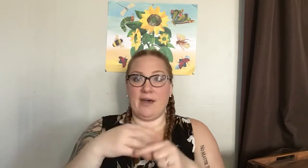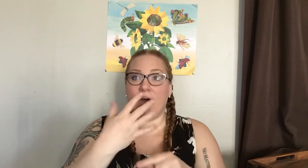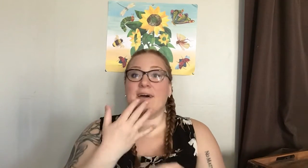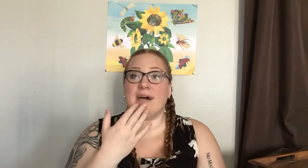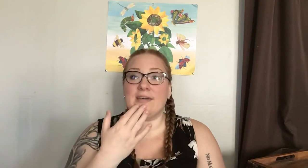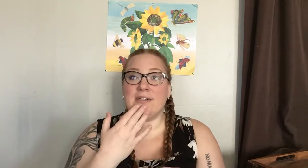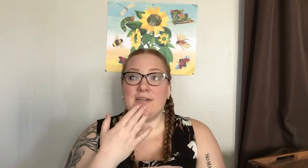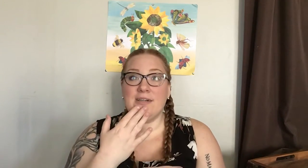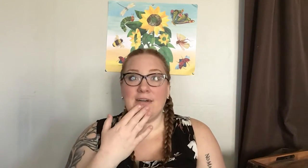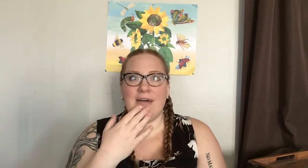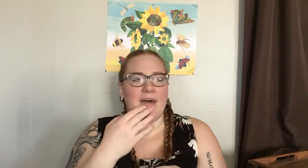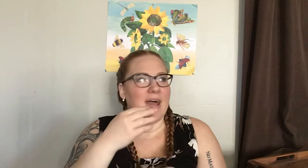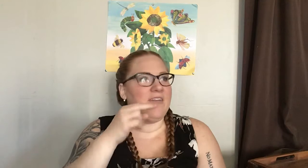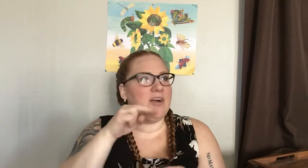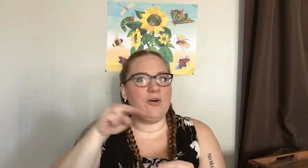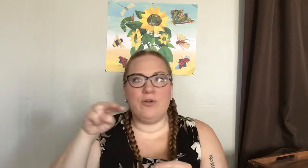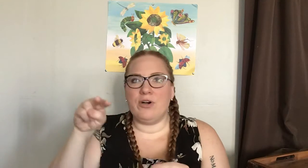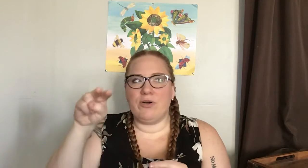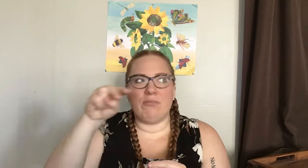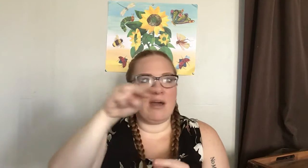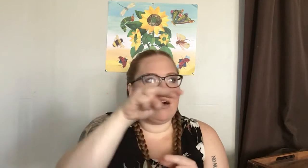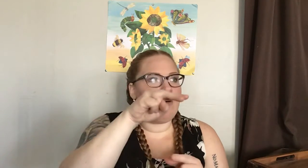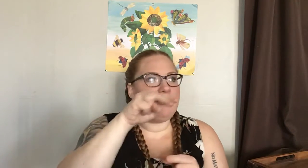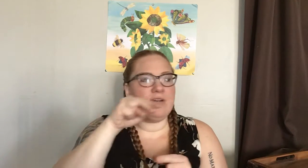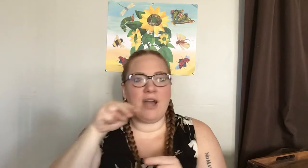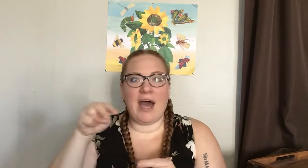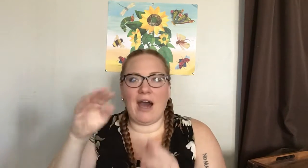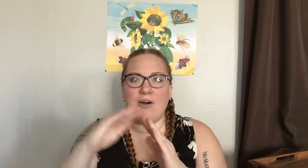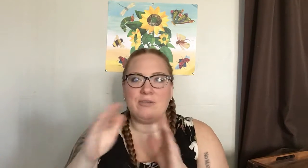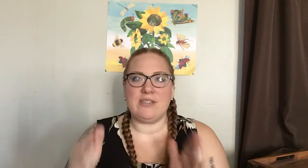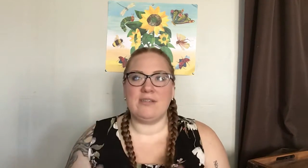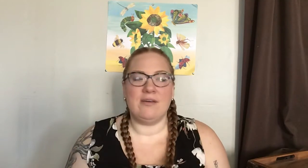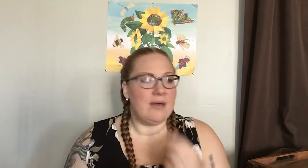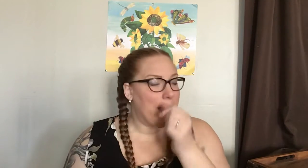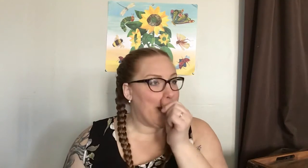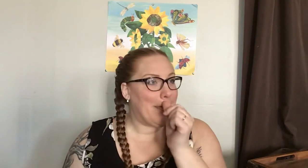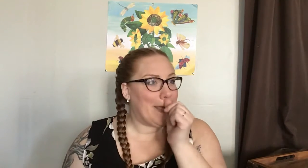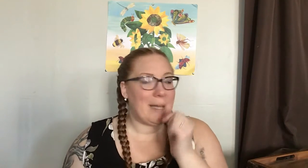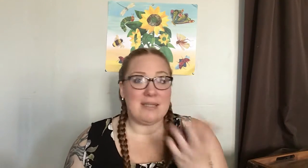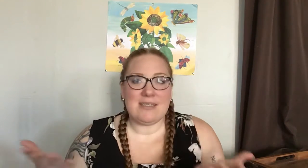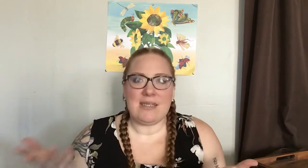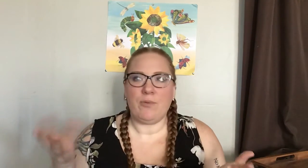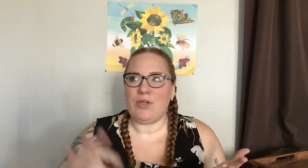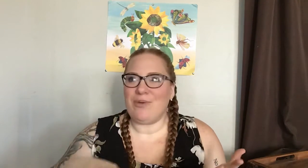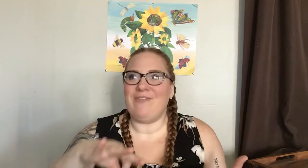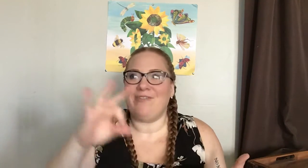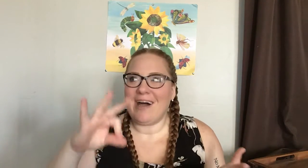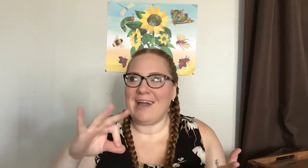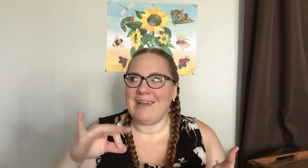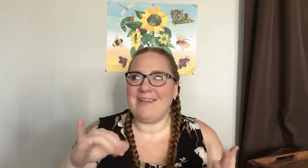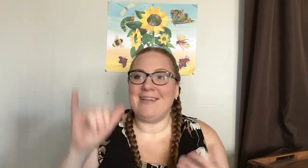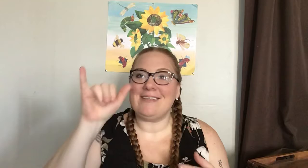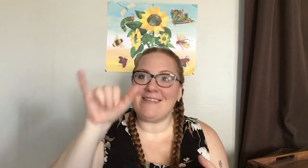a color and then go look around your house and see what you can find that's